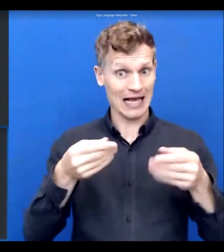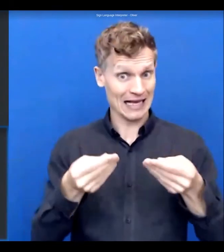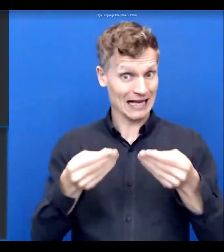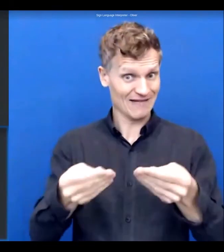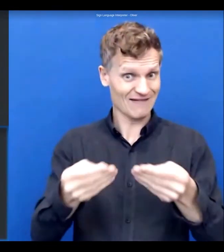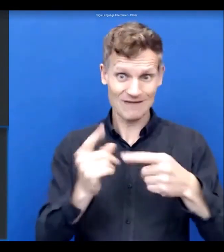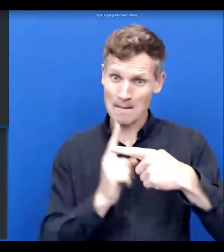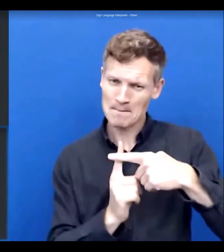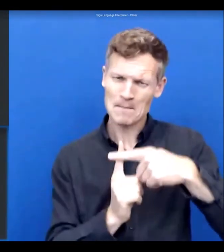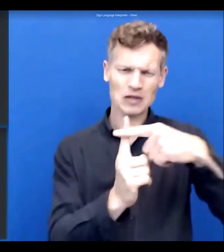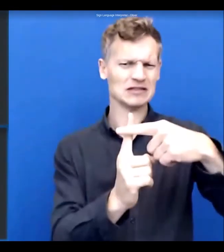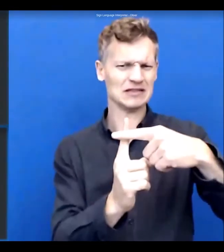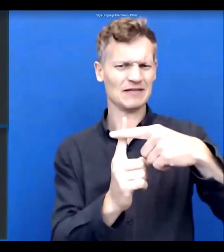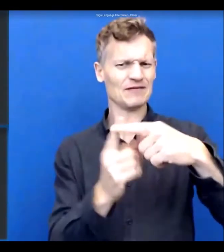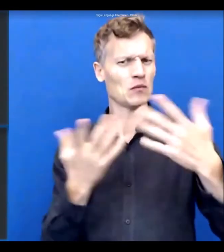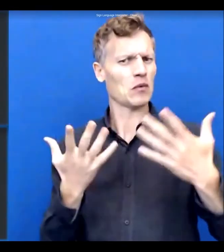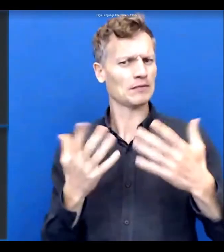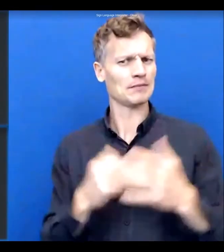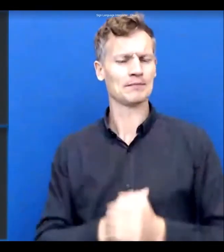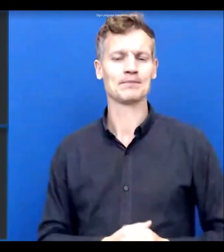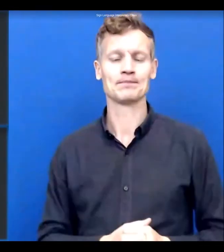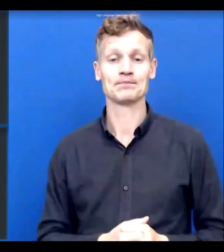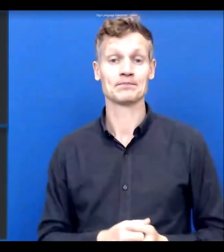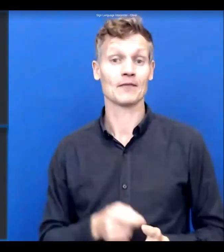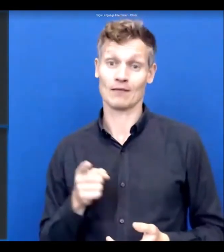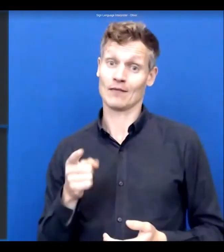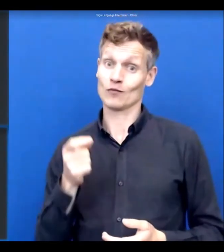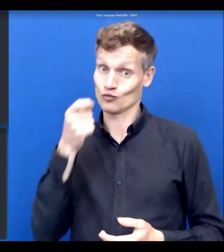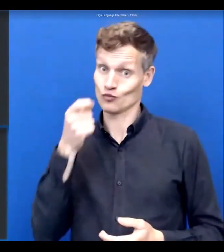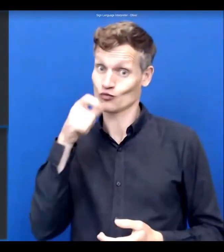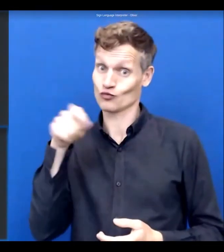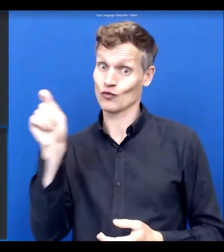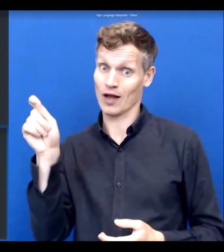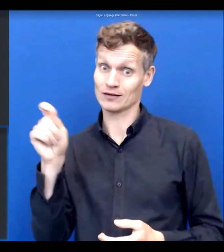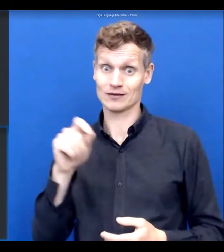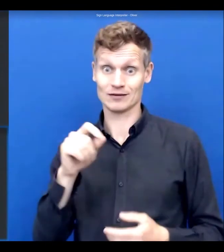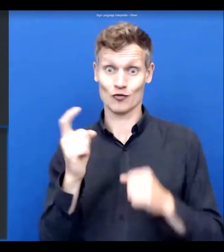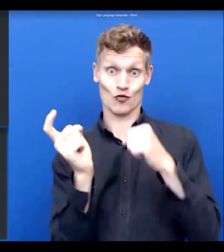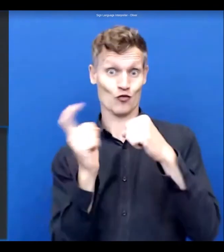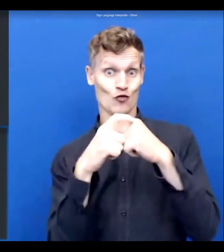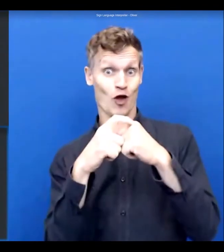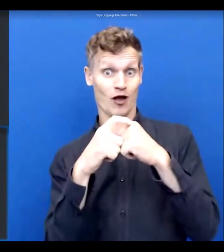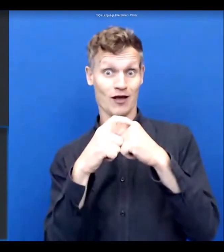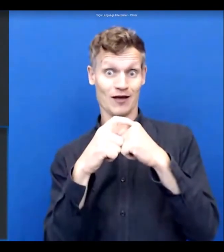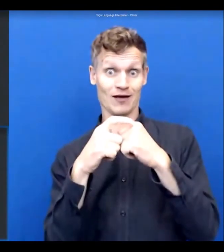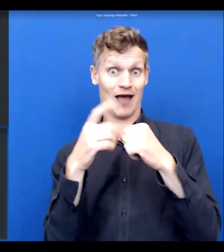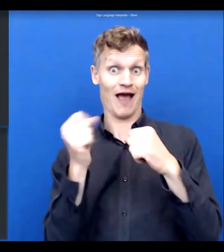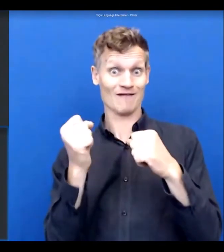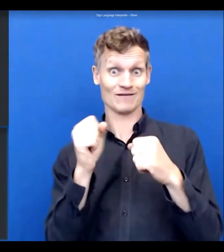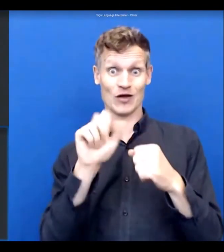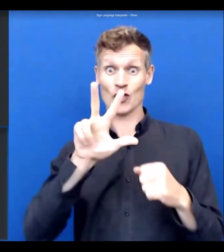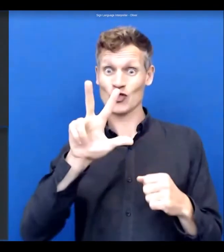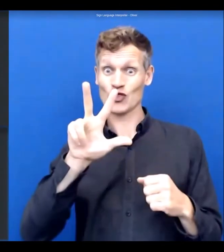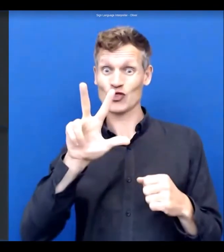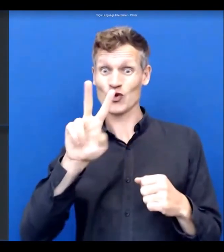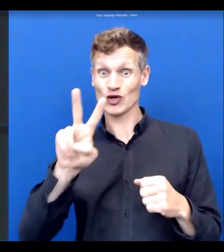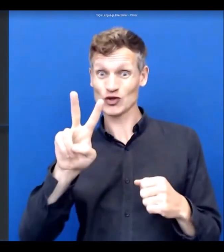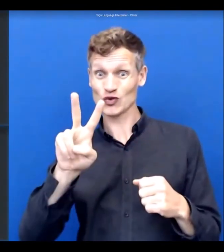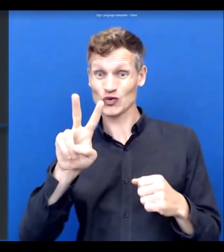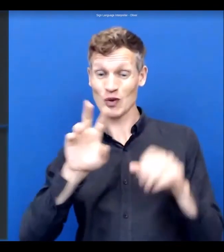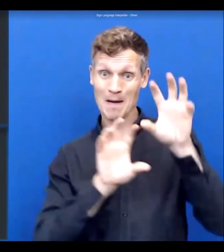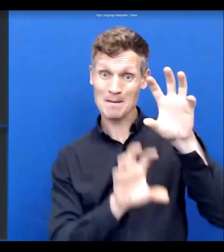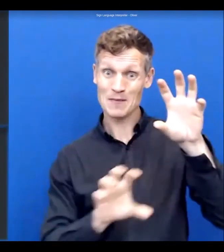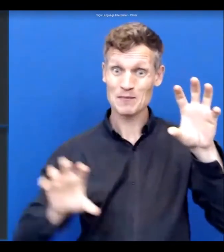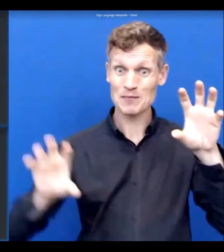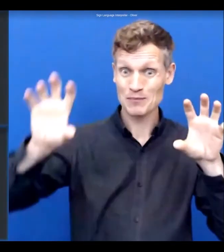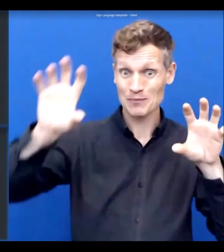the ROCO consortium, we have 32 partners from 13 different countries.